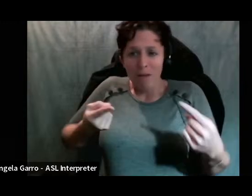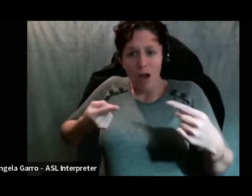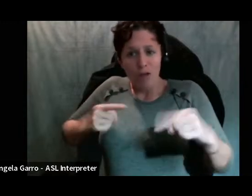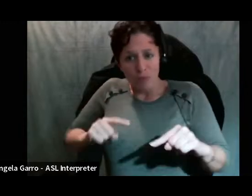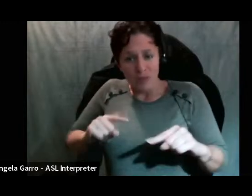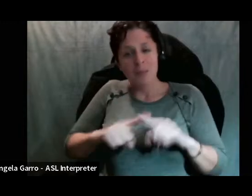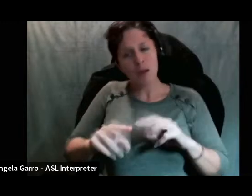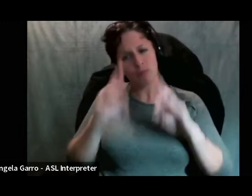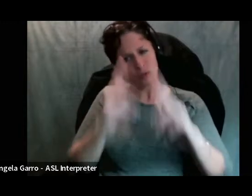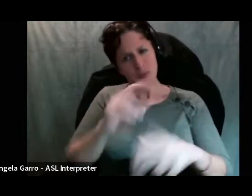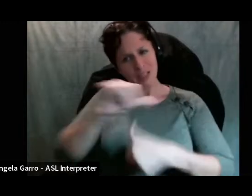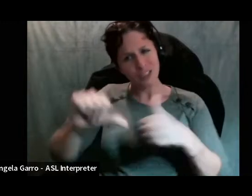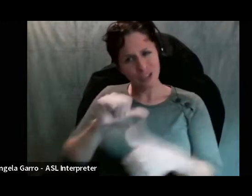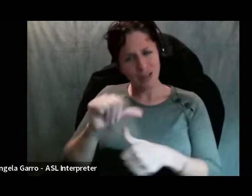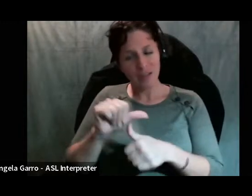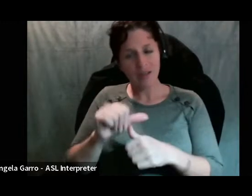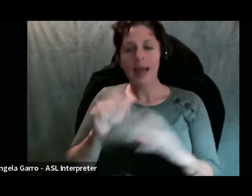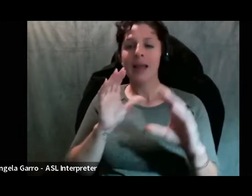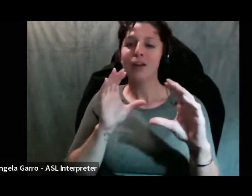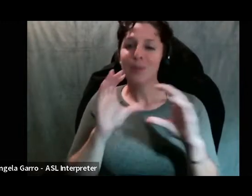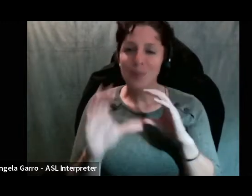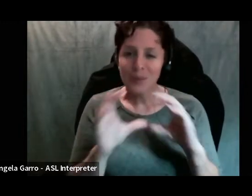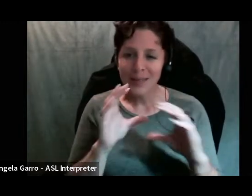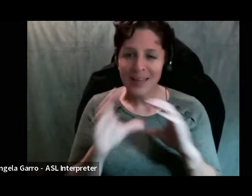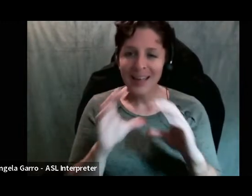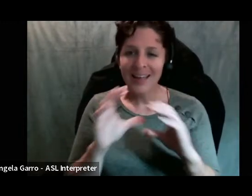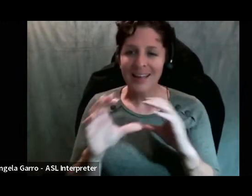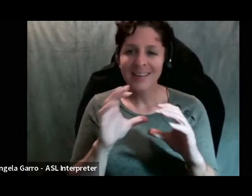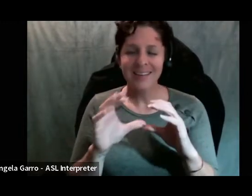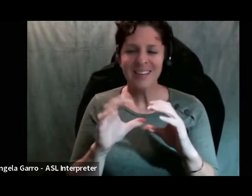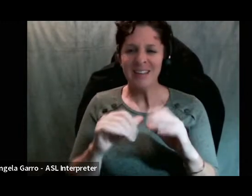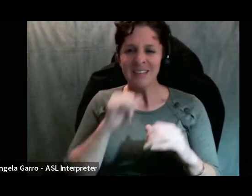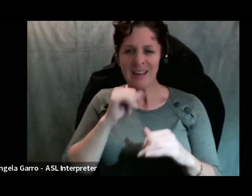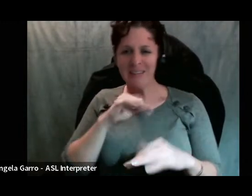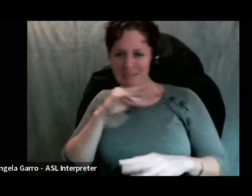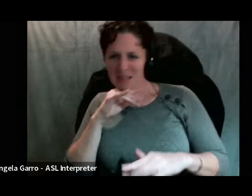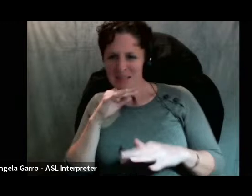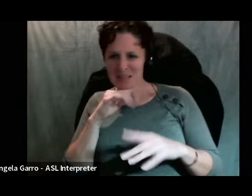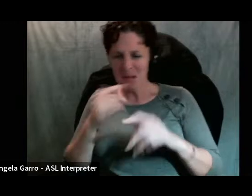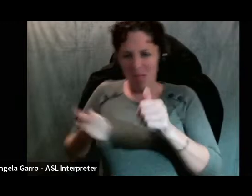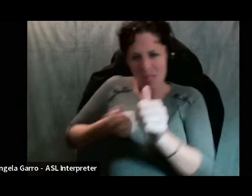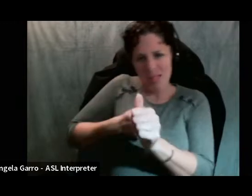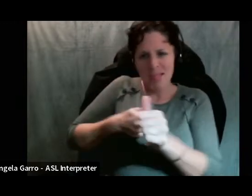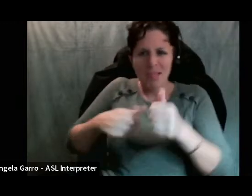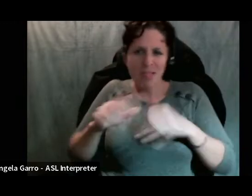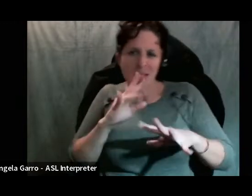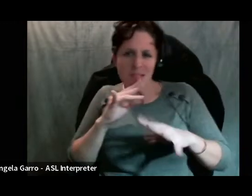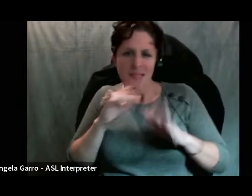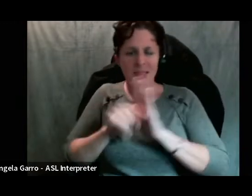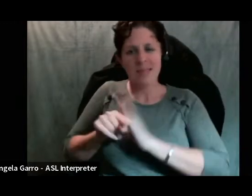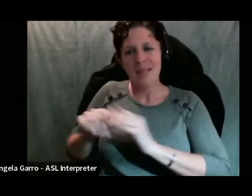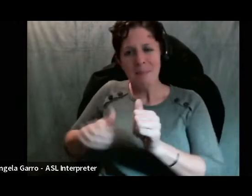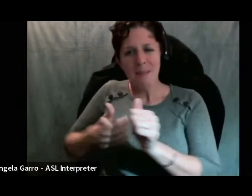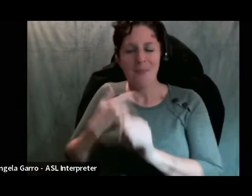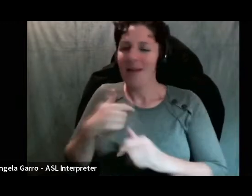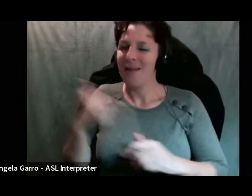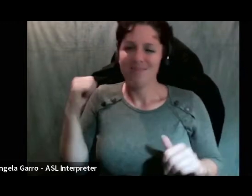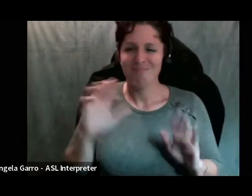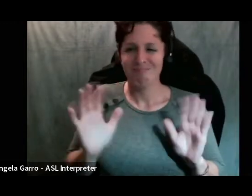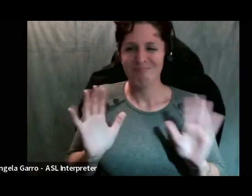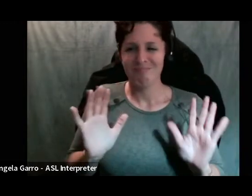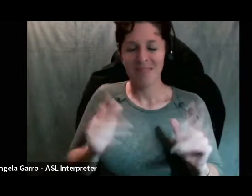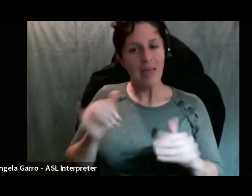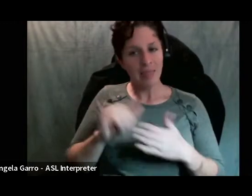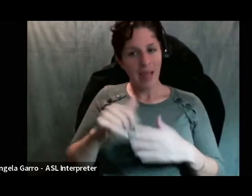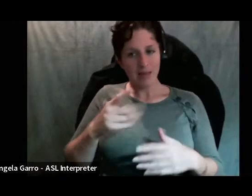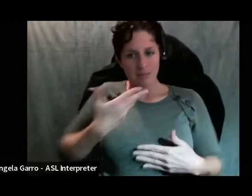respectful of each other and communicate and don't get nasty and go behind people's backs. That's how I roll. And